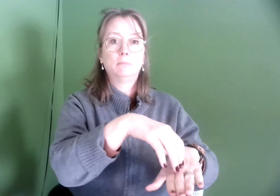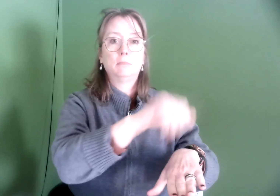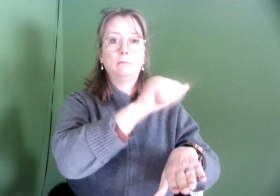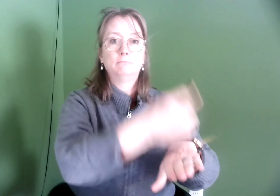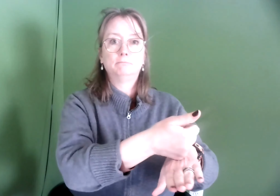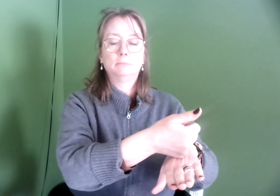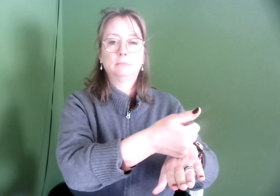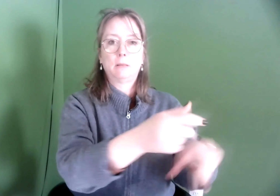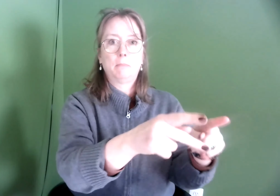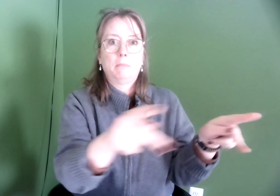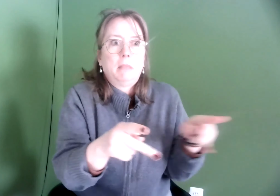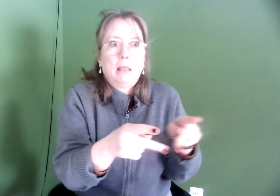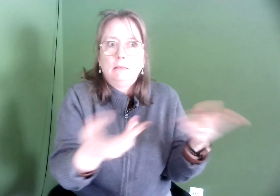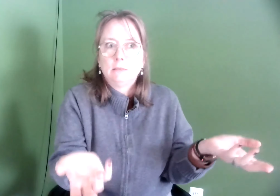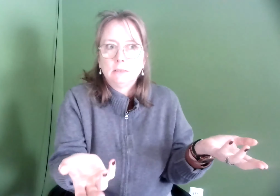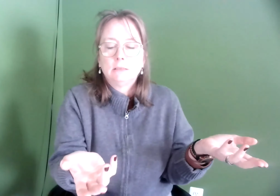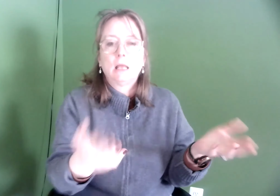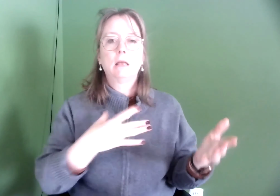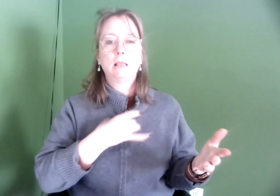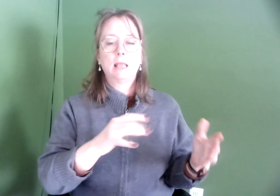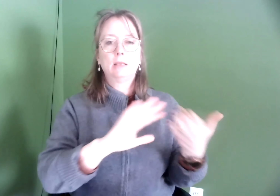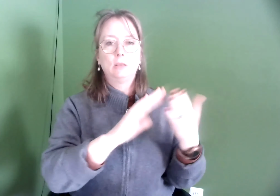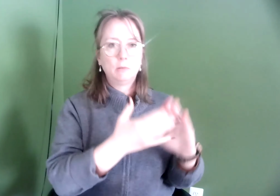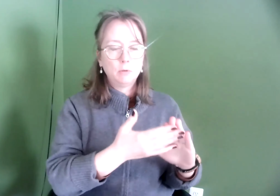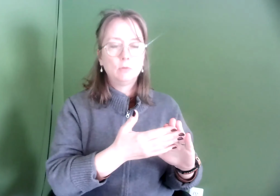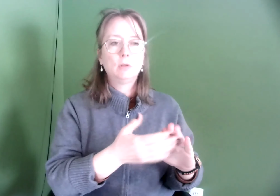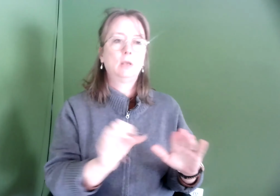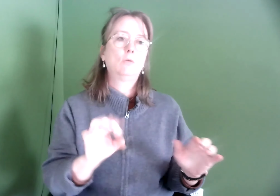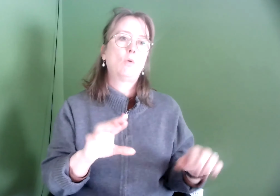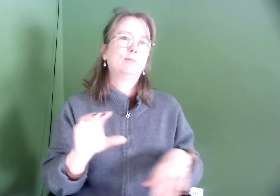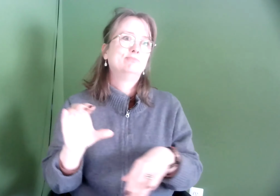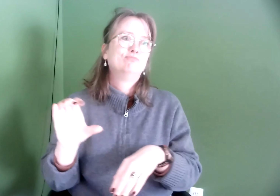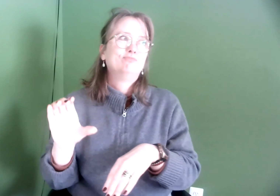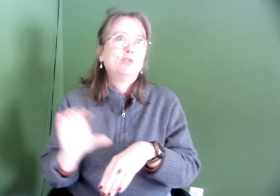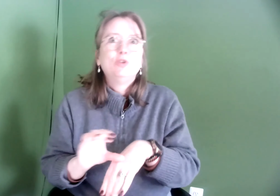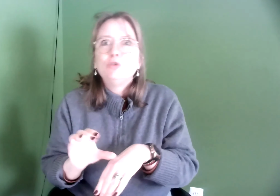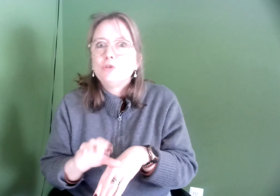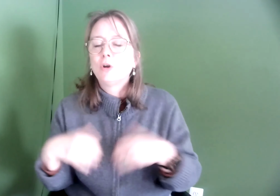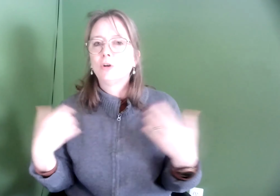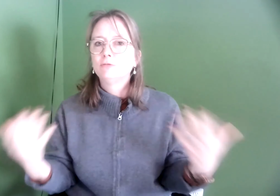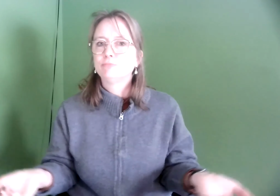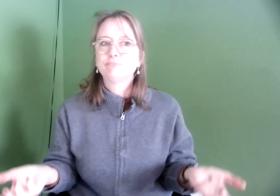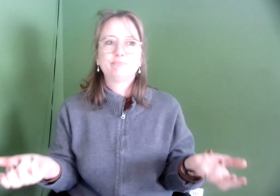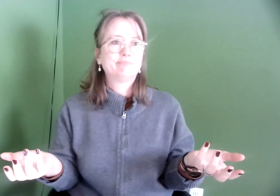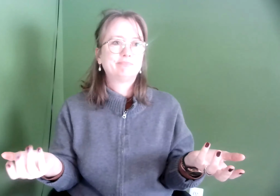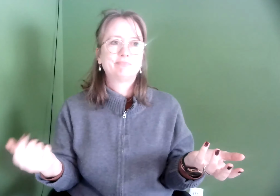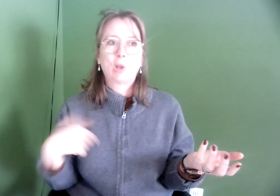of it, but even our churches and and that's the only other one I can think of, we just don't have community spaces